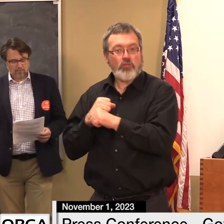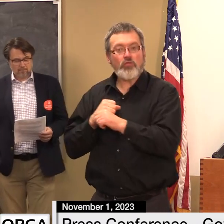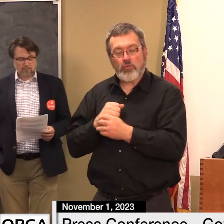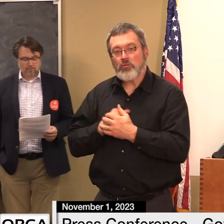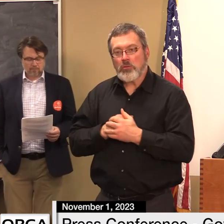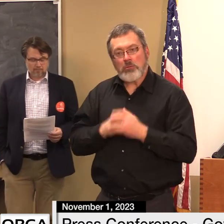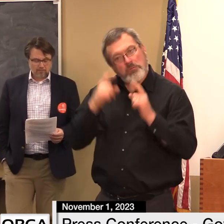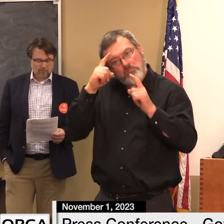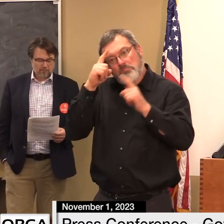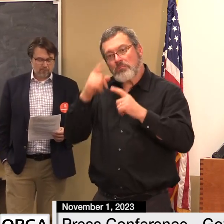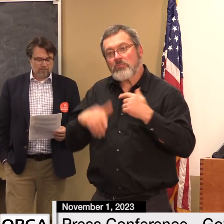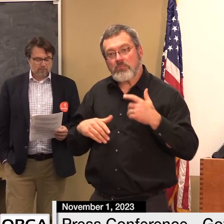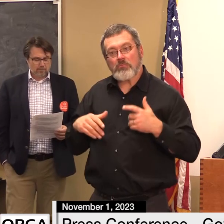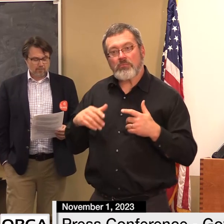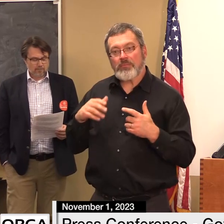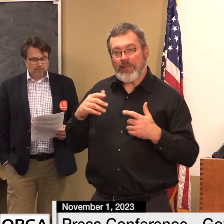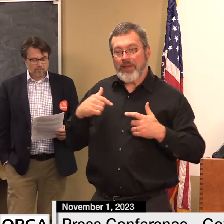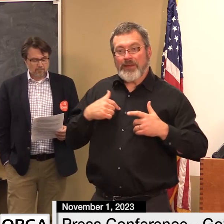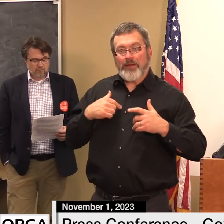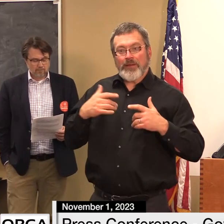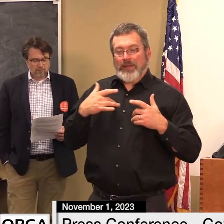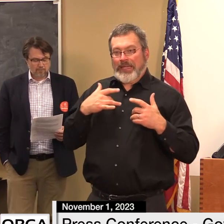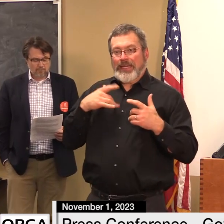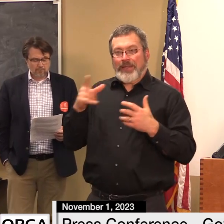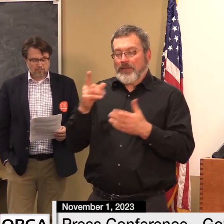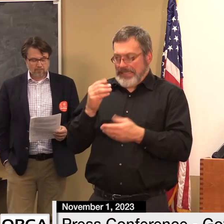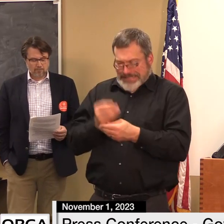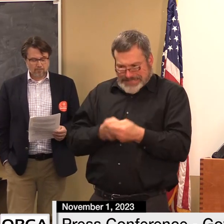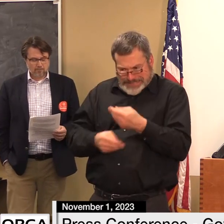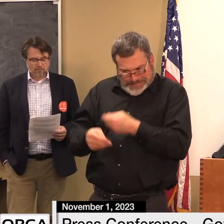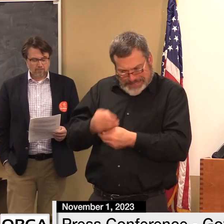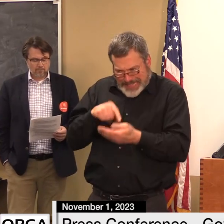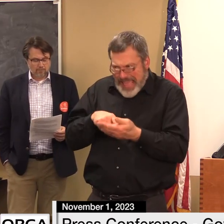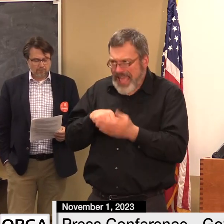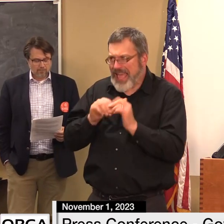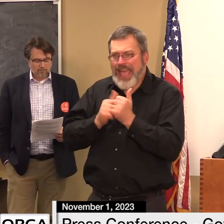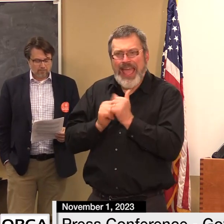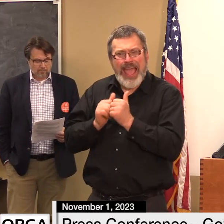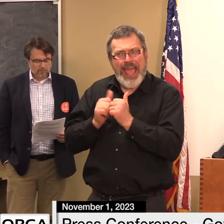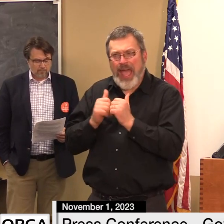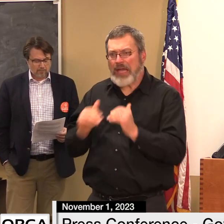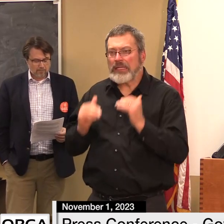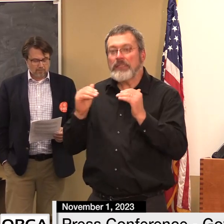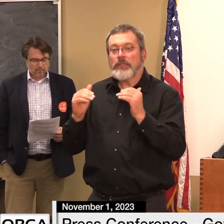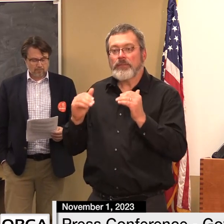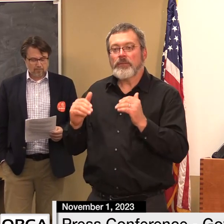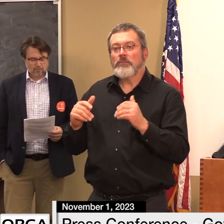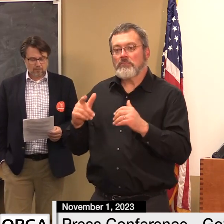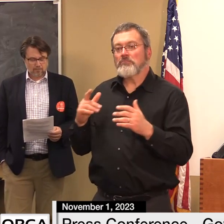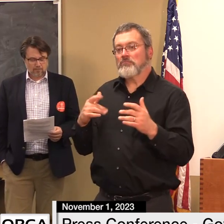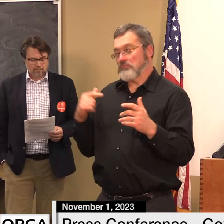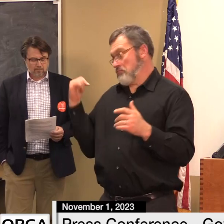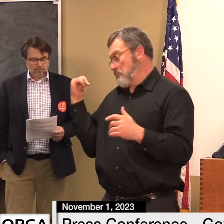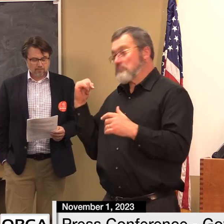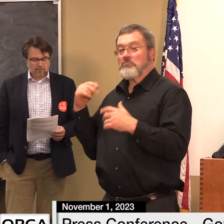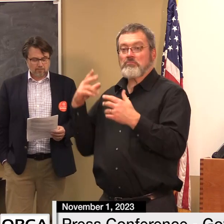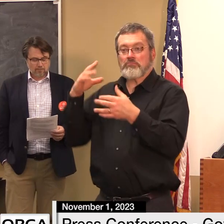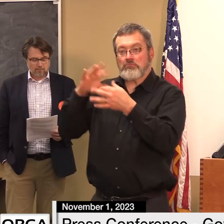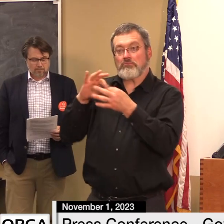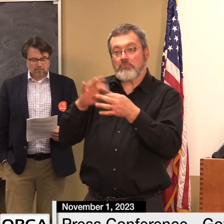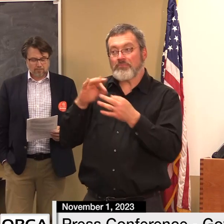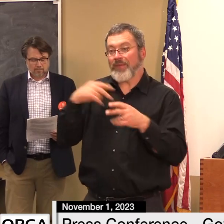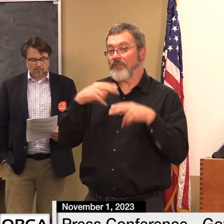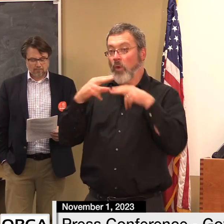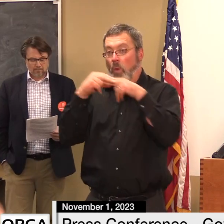projects into the average household budget. Thanks to generous incentives and on-bill financing that Peter had mentioned, weatherizing has never